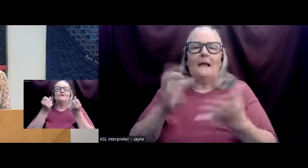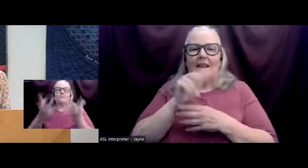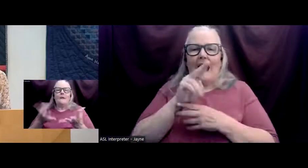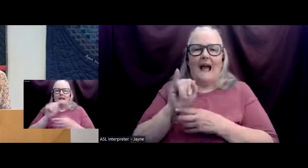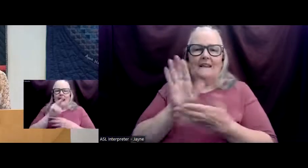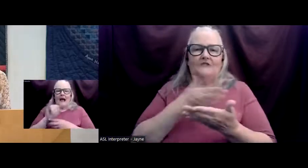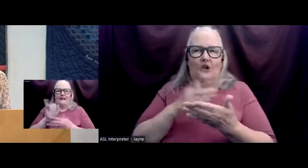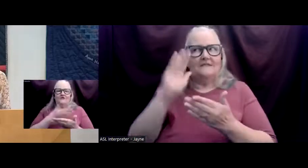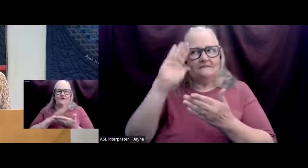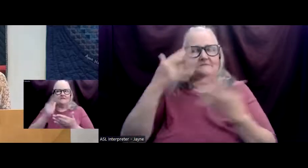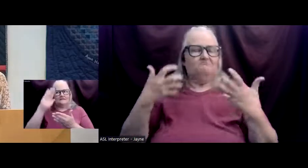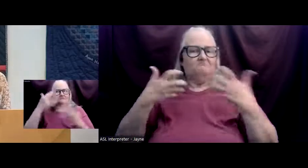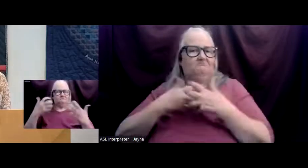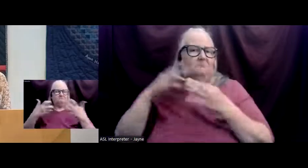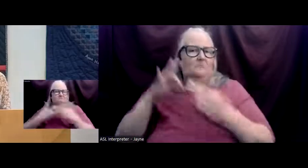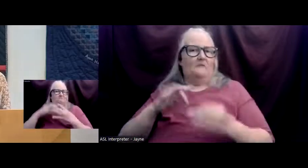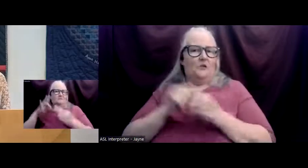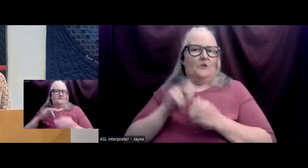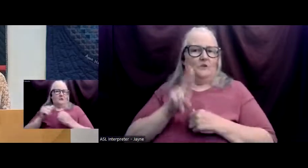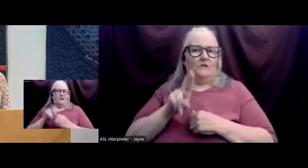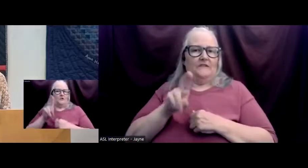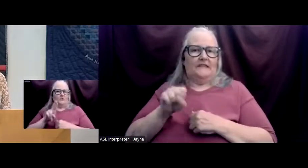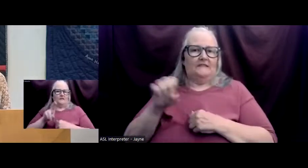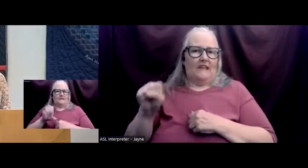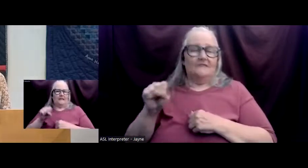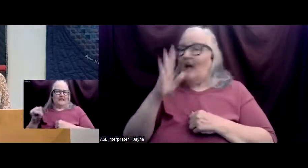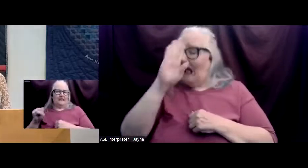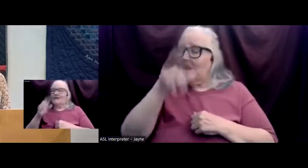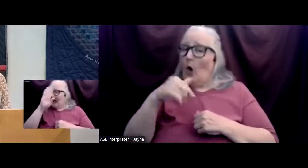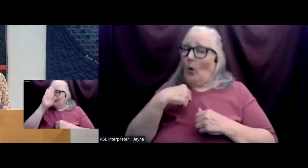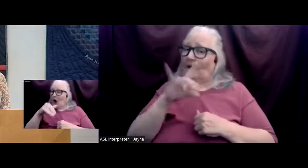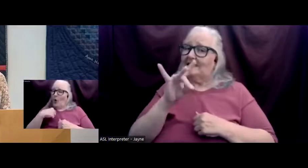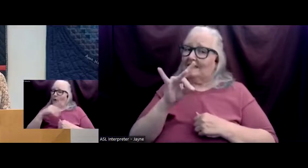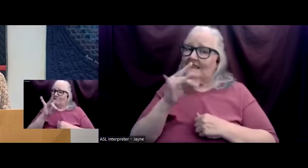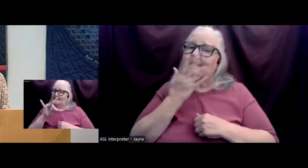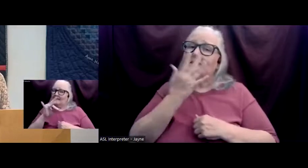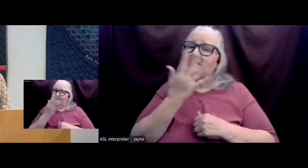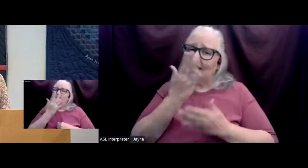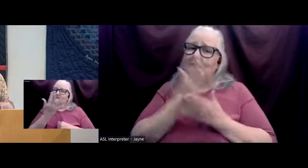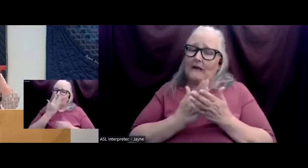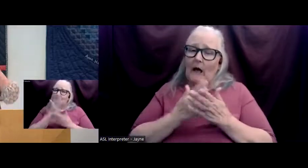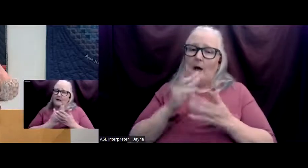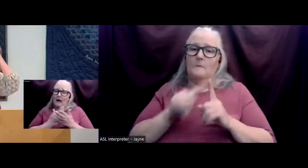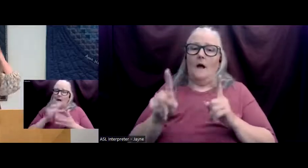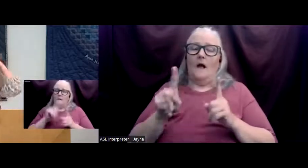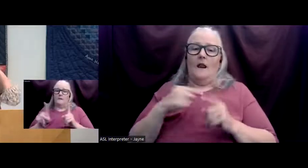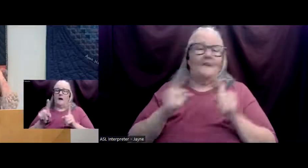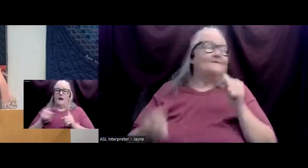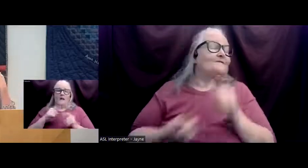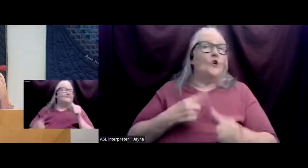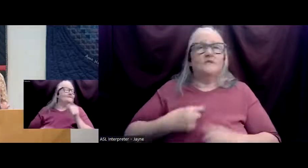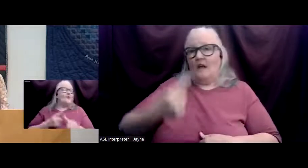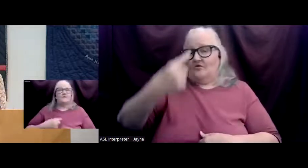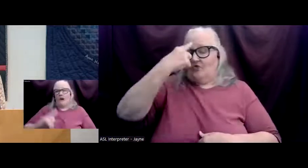for UUCSS services, and we've performed her songs on Sundays here before. But the first song I thought of was What If No